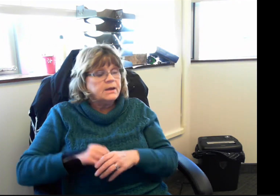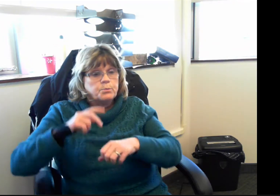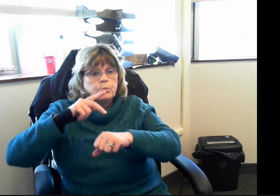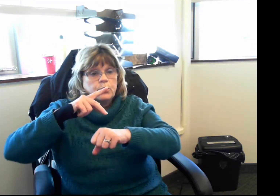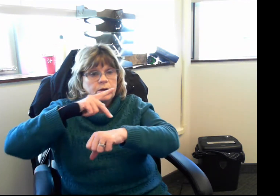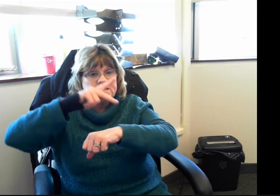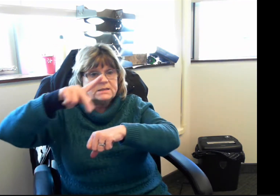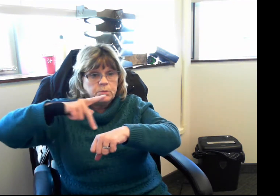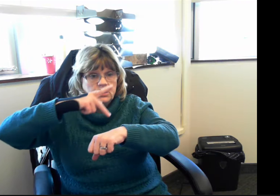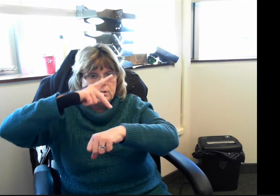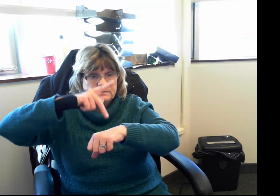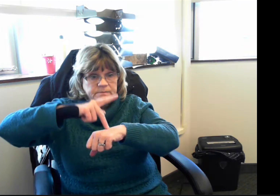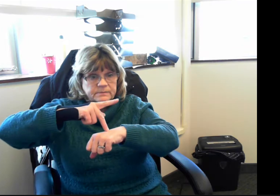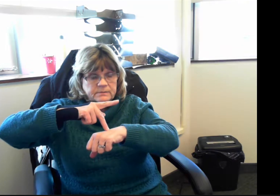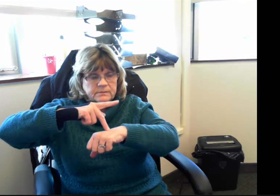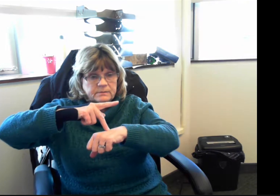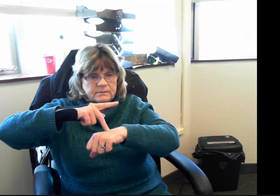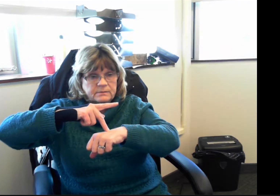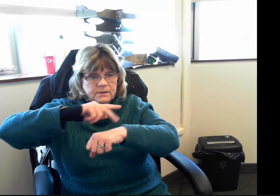Okay, principal.